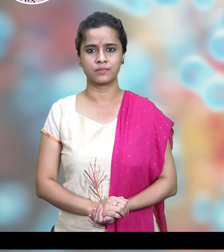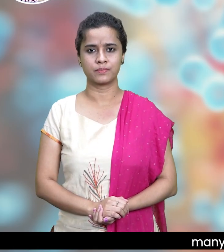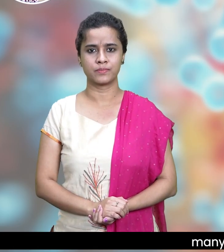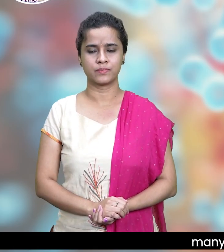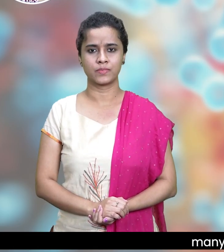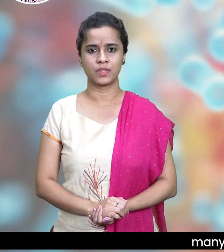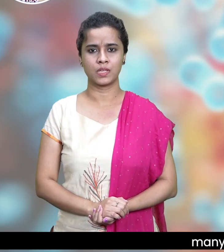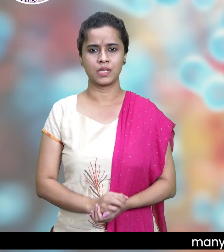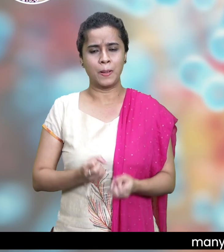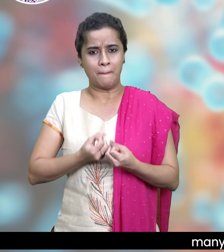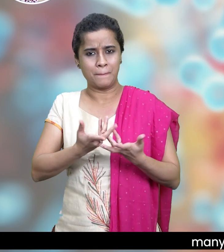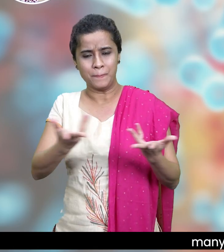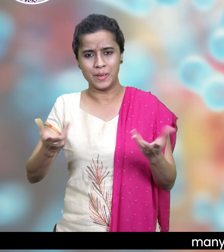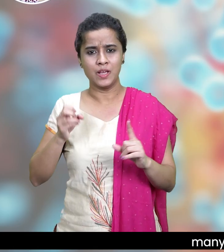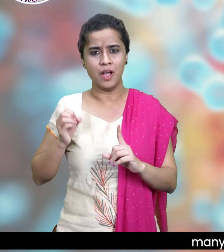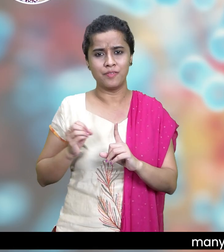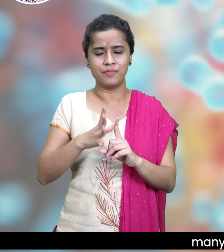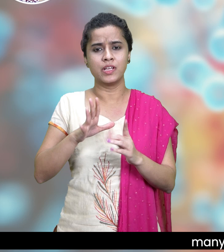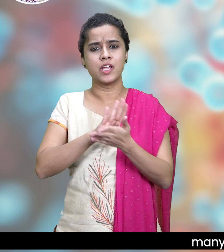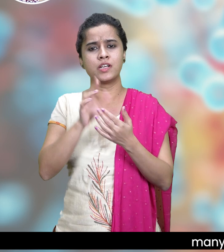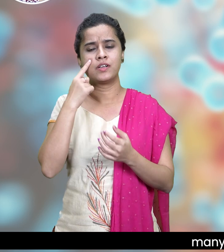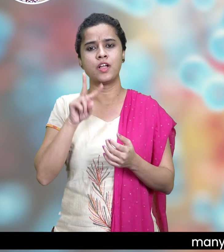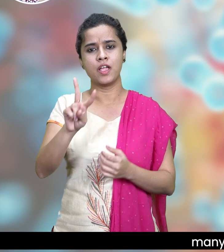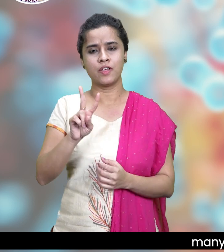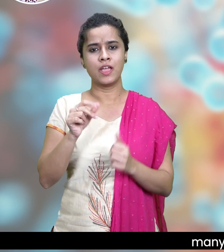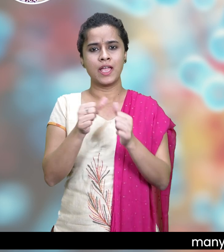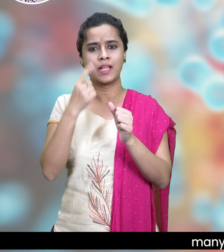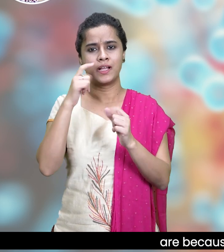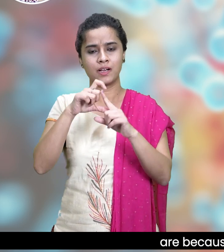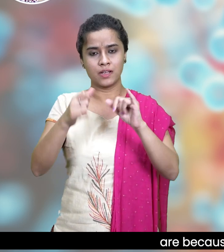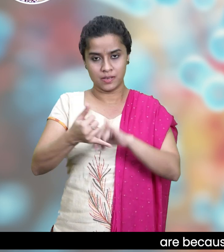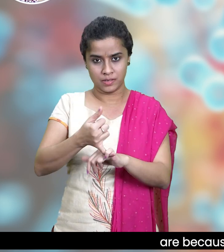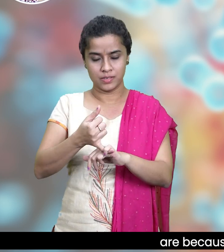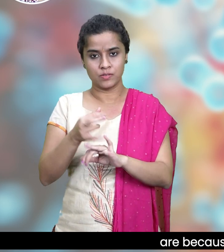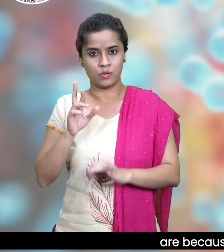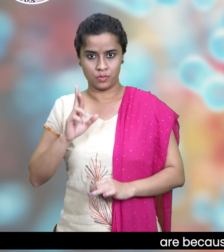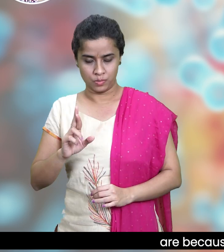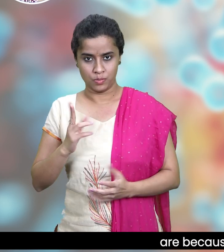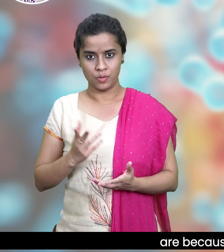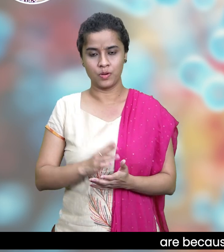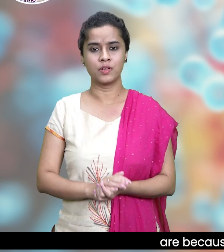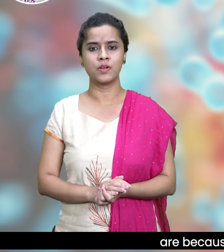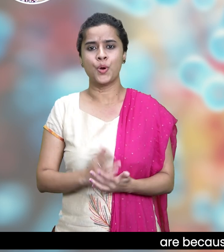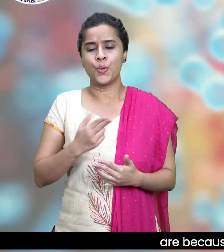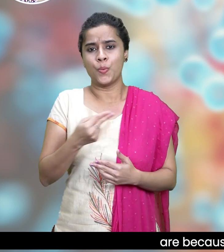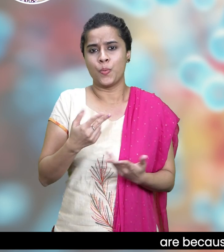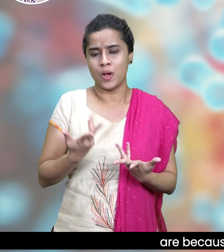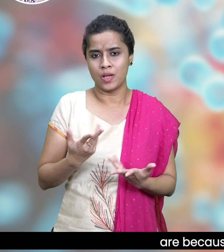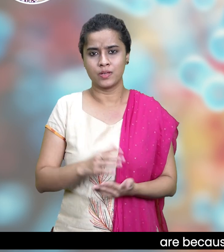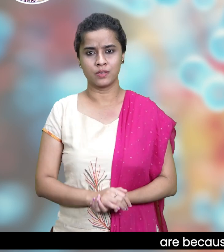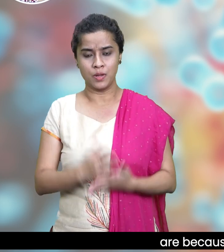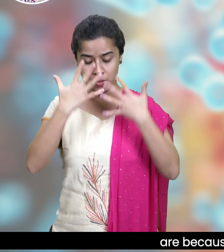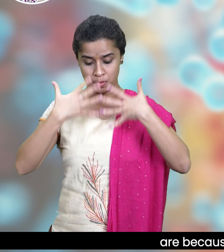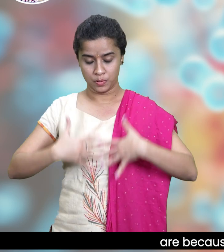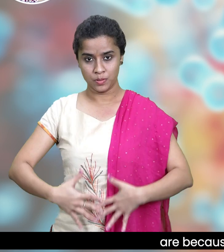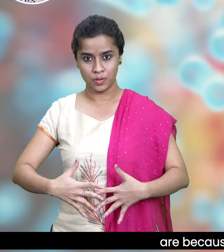Thus, many of the effects of HIV/AIDS are because the